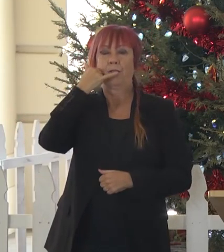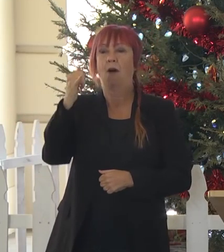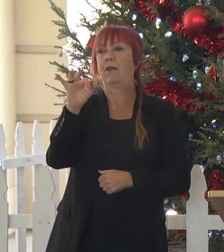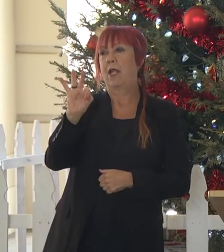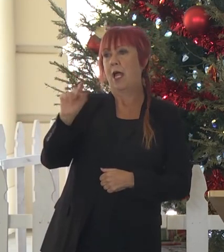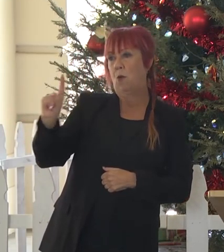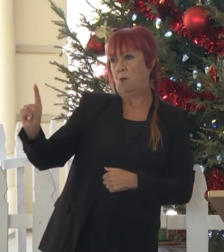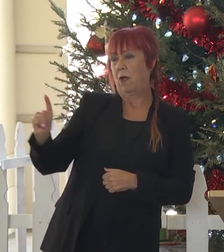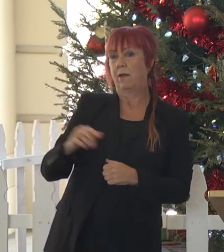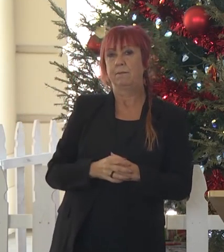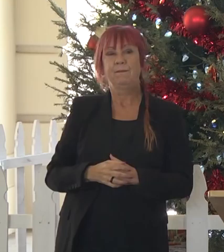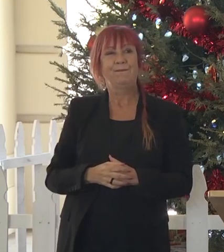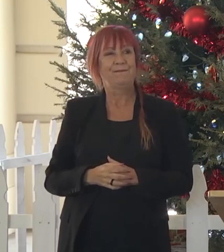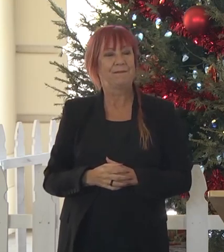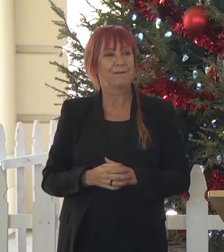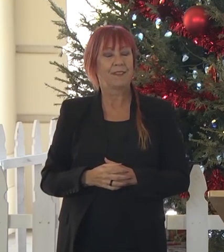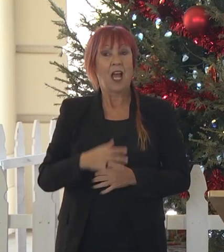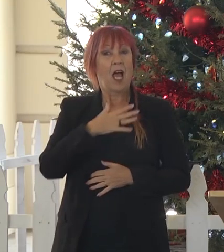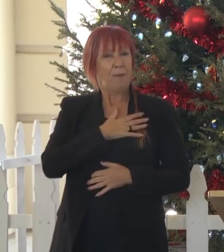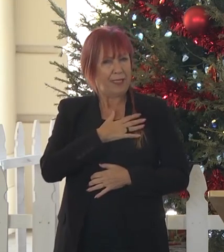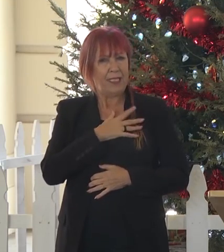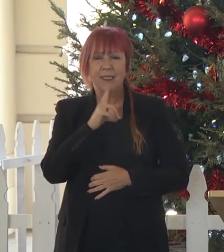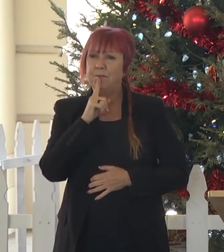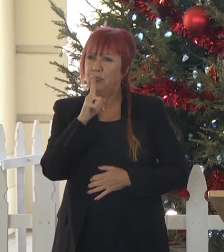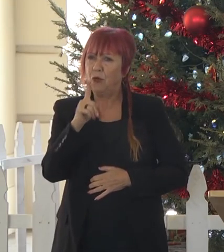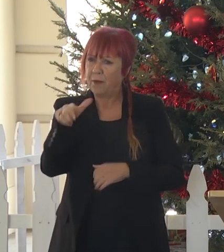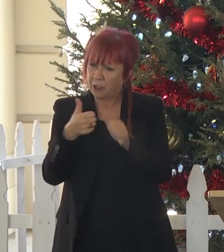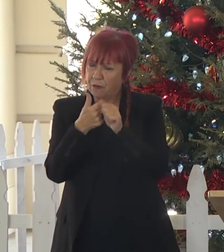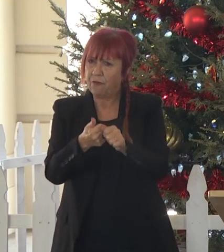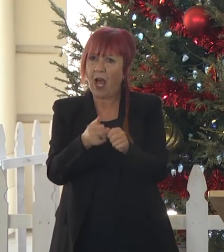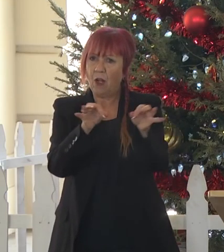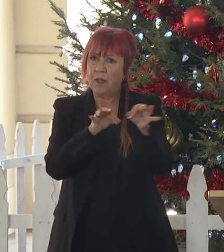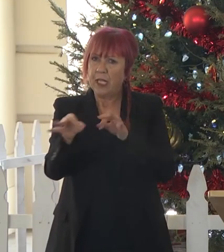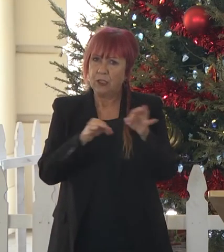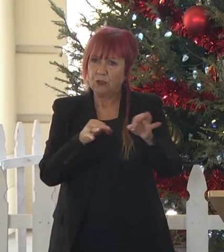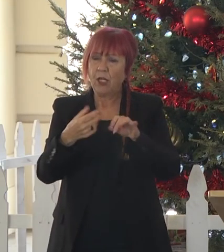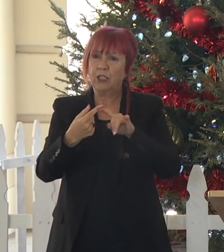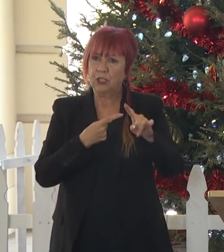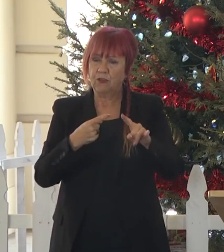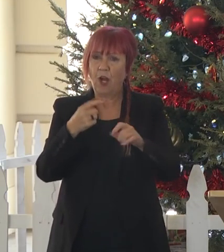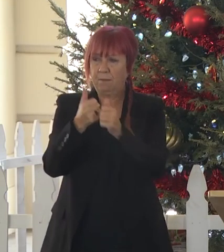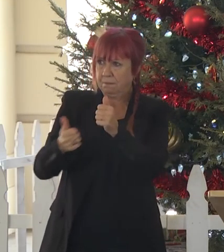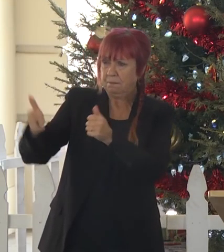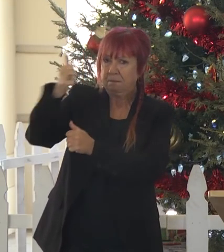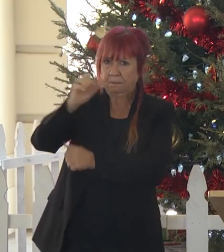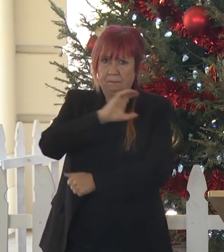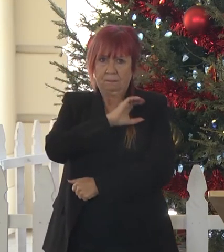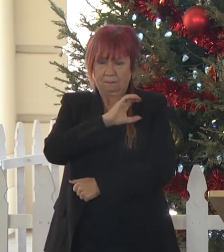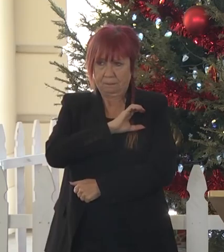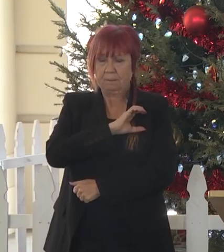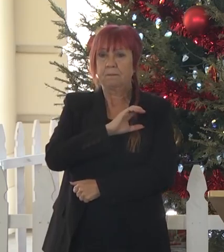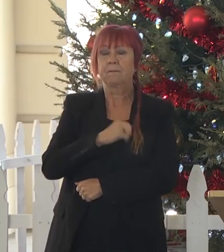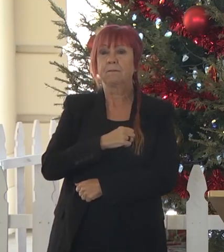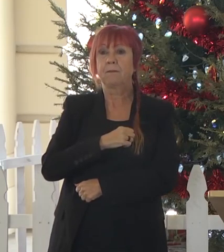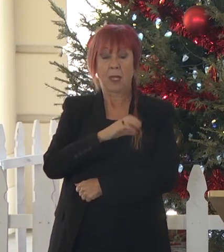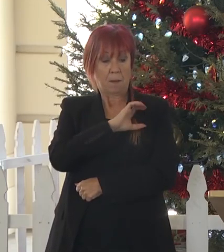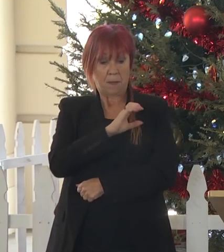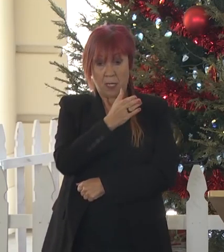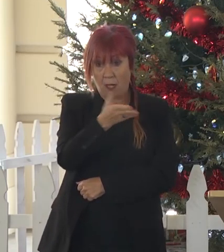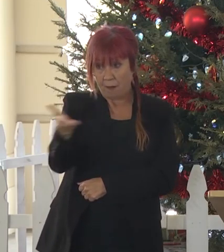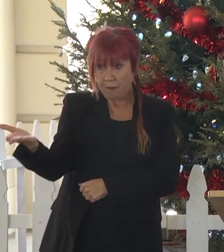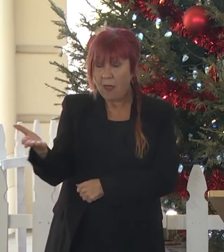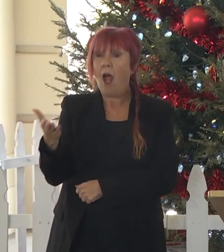911. Please make sure that you follow the instructions given by the authorities. They're there to help